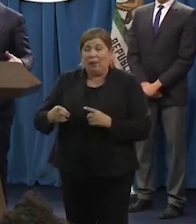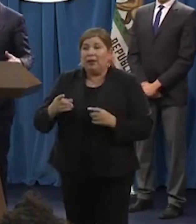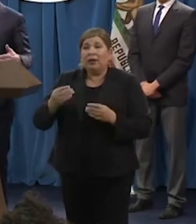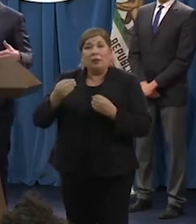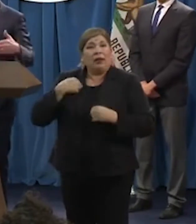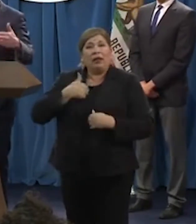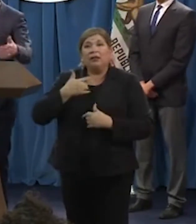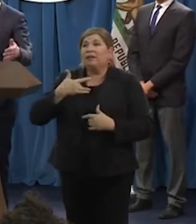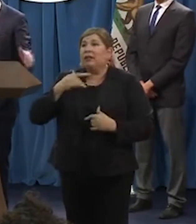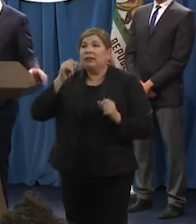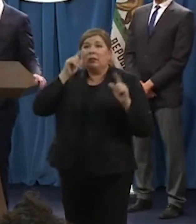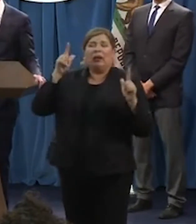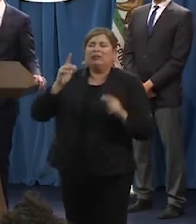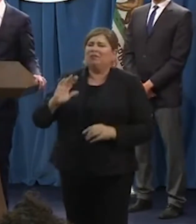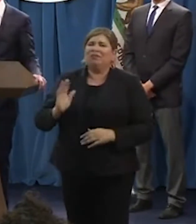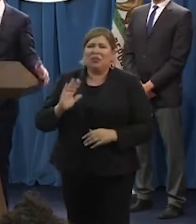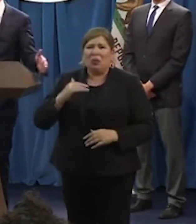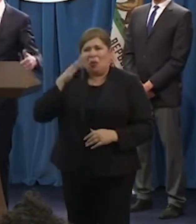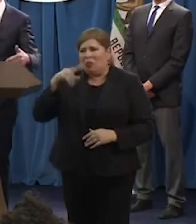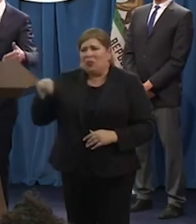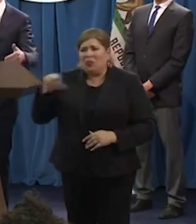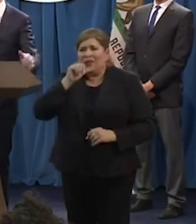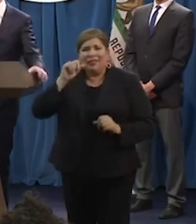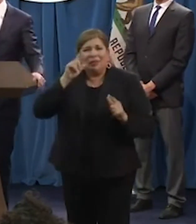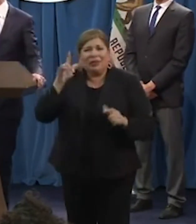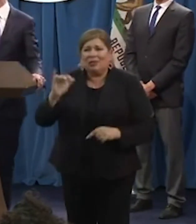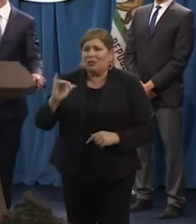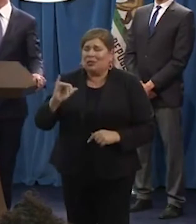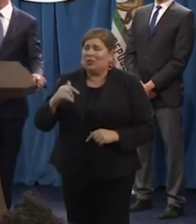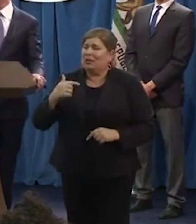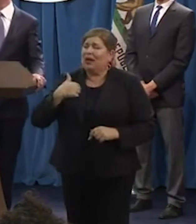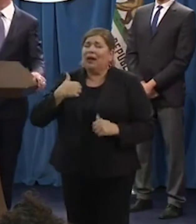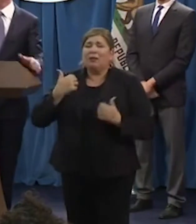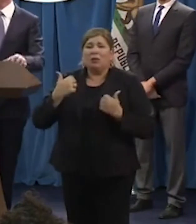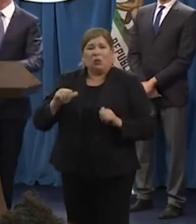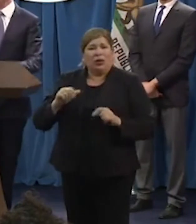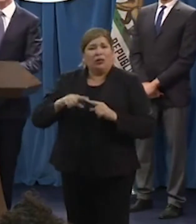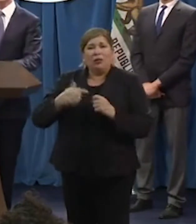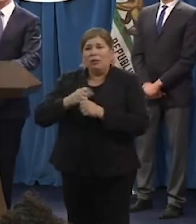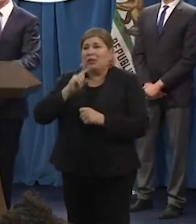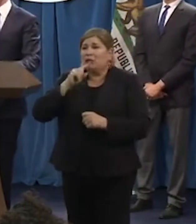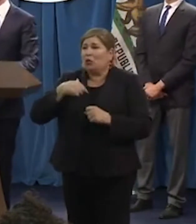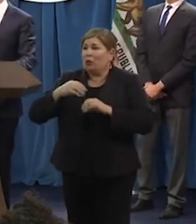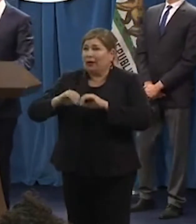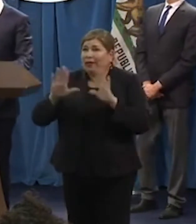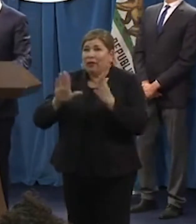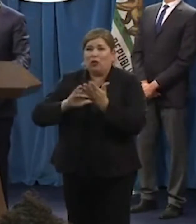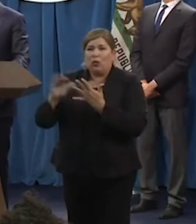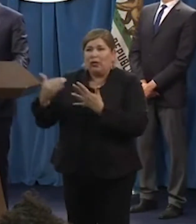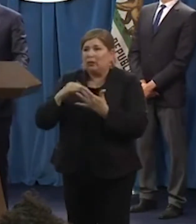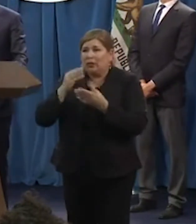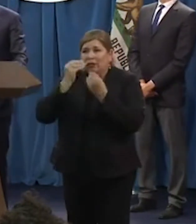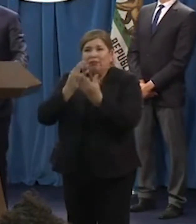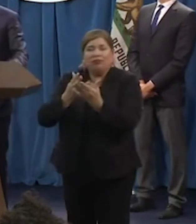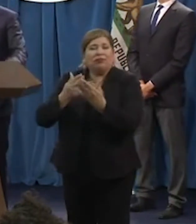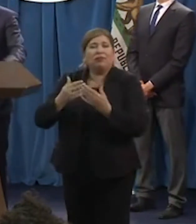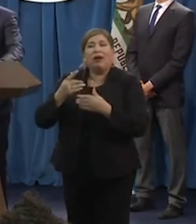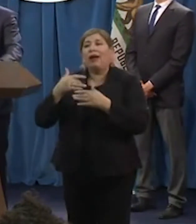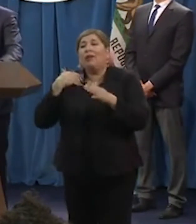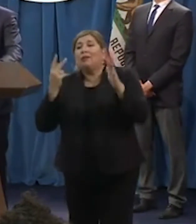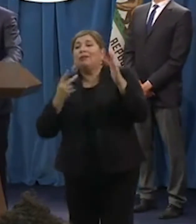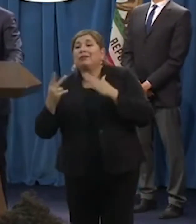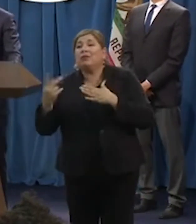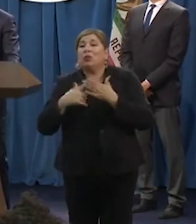I continue to try to lean in with transparency and where I think we're going, and clearly as it relates to social distancing with